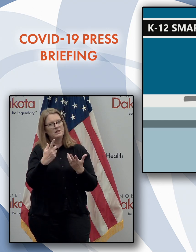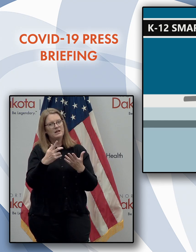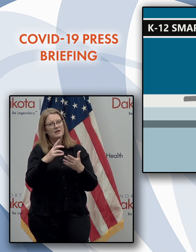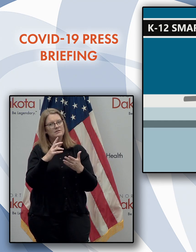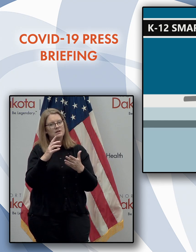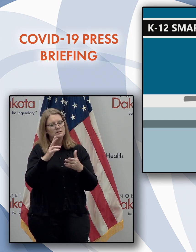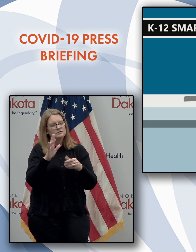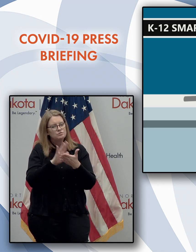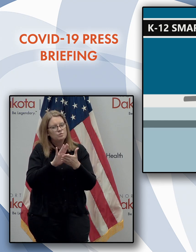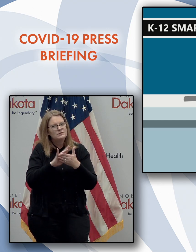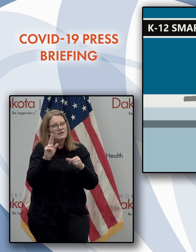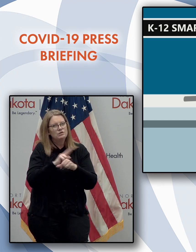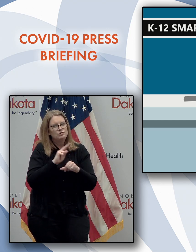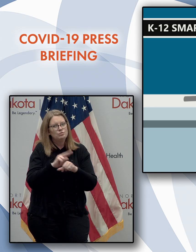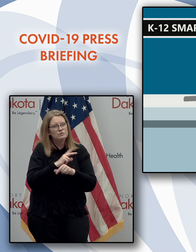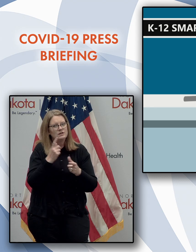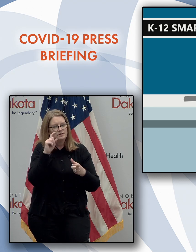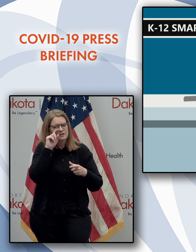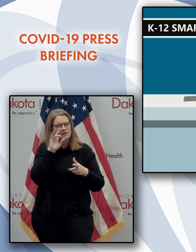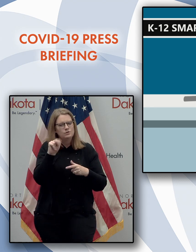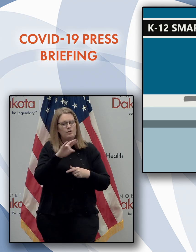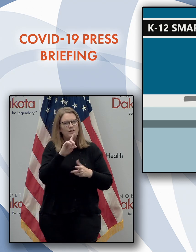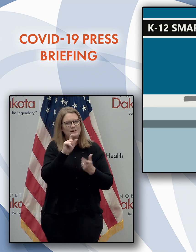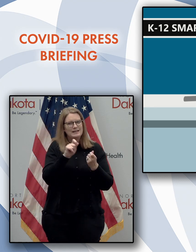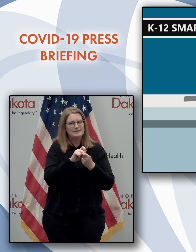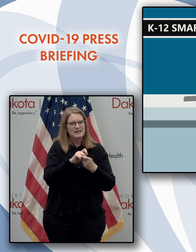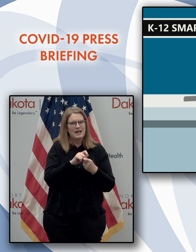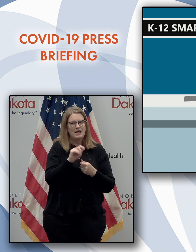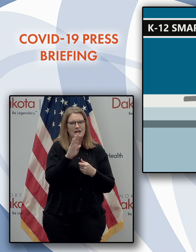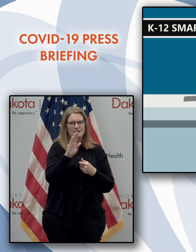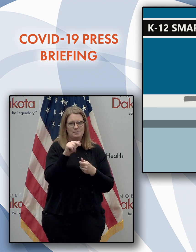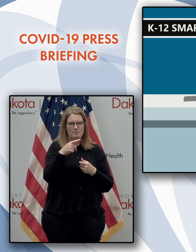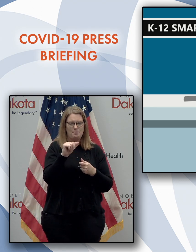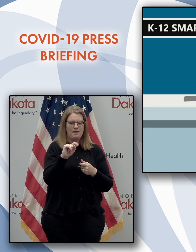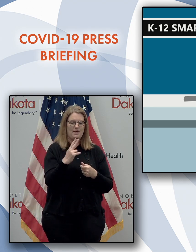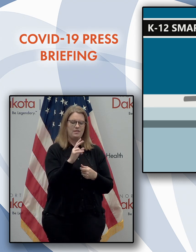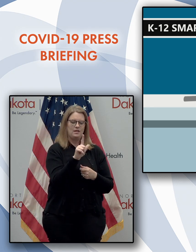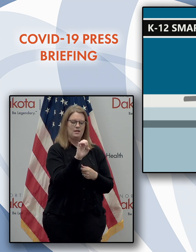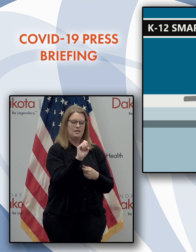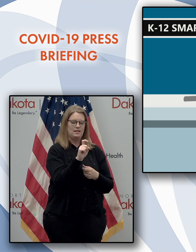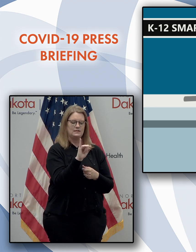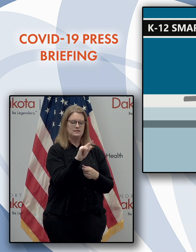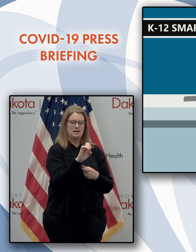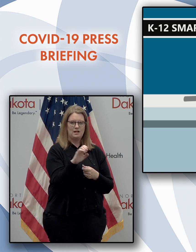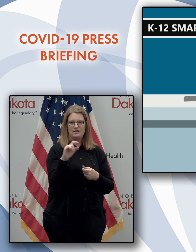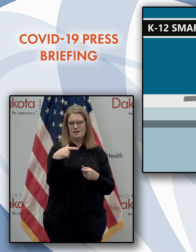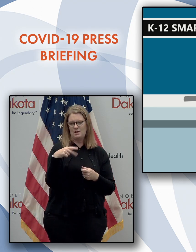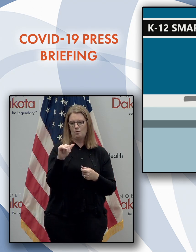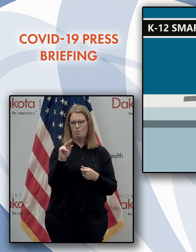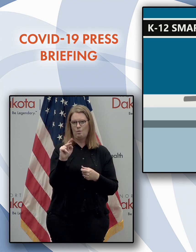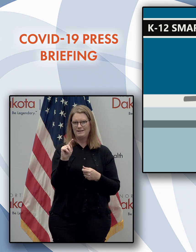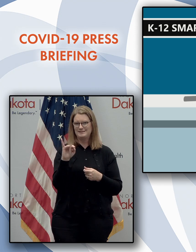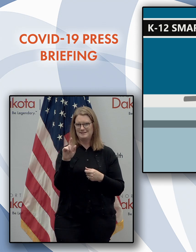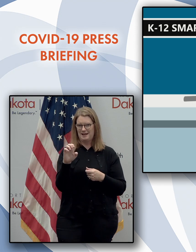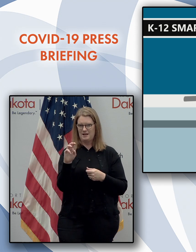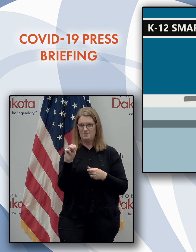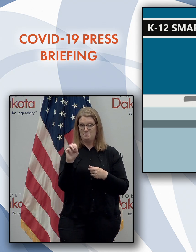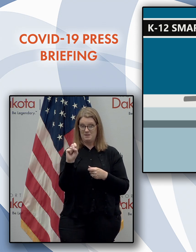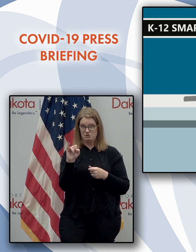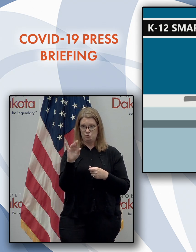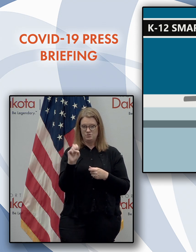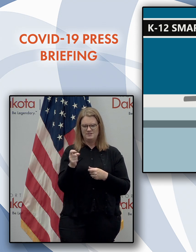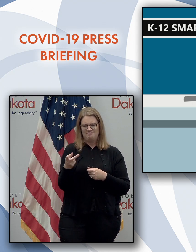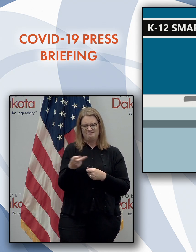For example, North Dakota Exact Path uses lexile and quantile measures that are used widely in North Dakota